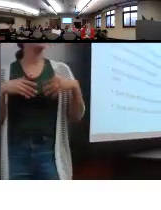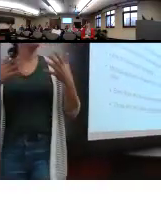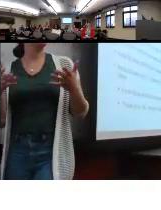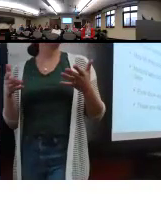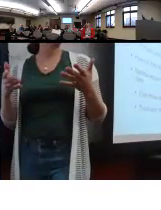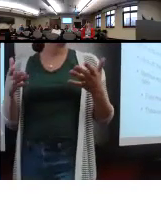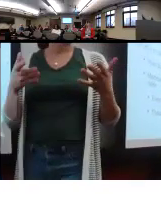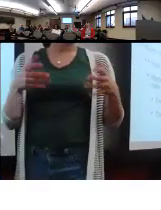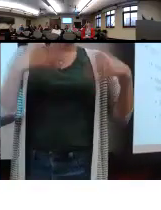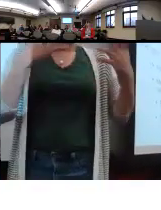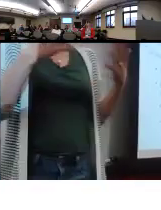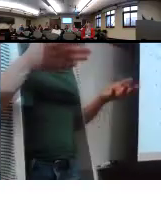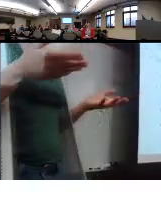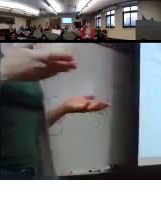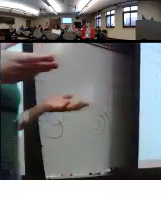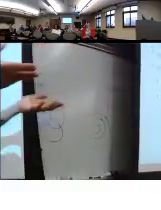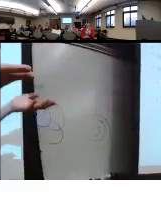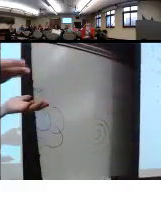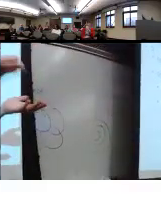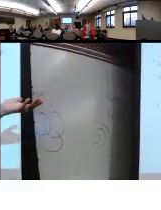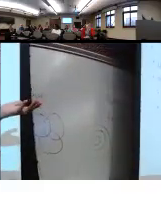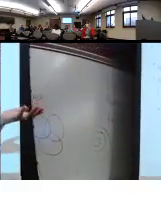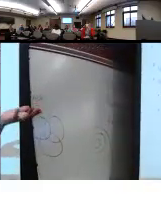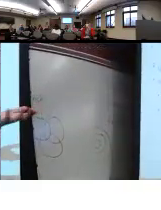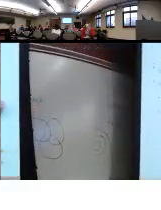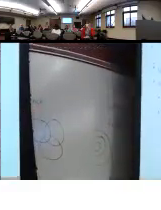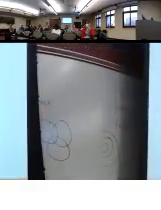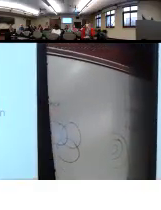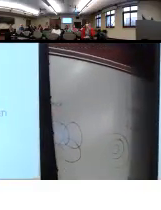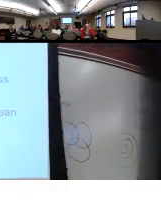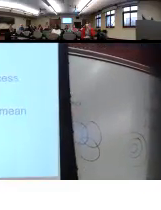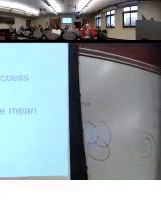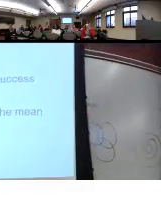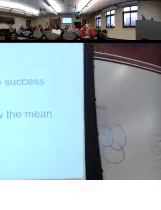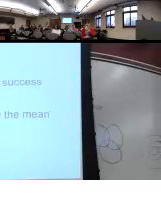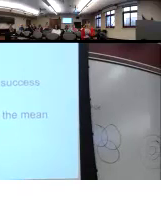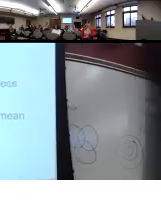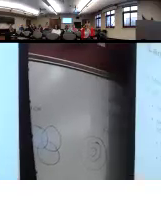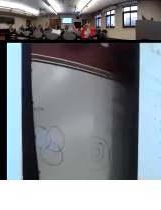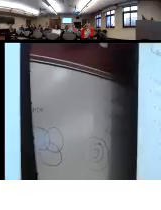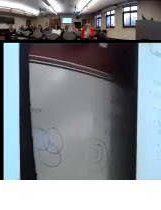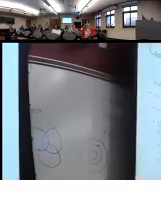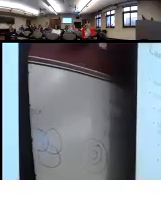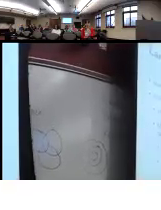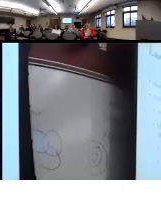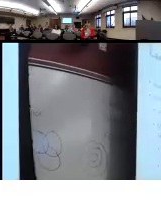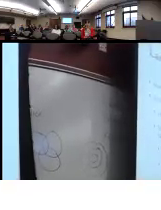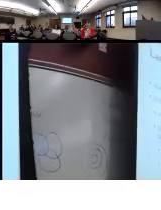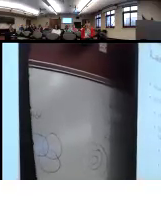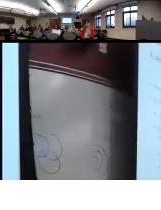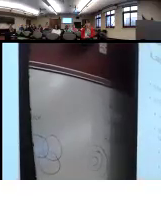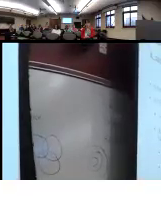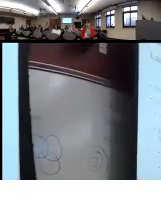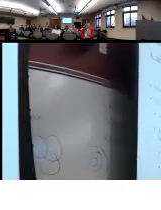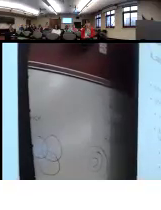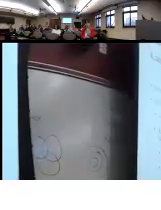when in the good cases, they're not performing language as well as they possibly could have if they had had full access to